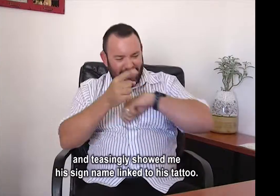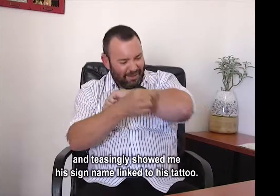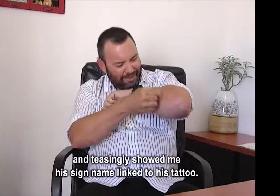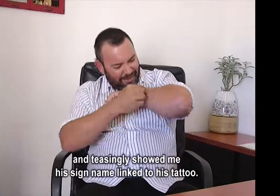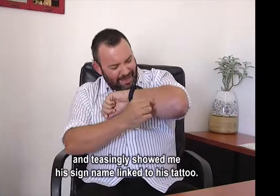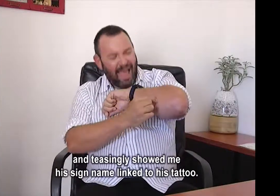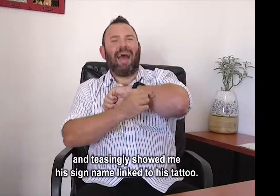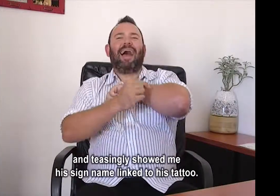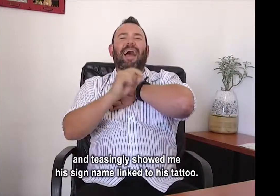tattoo.